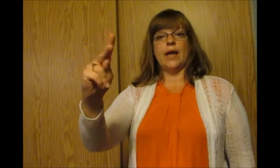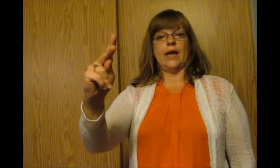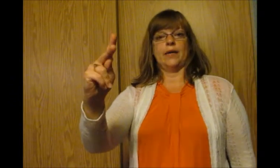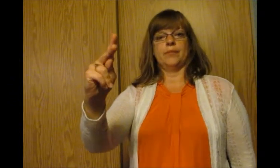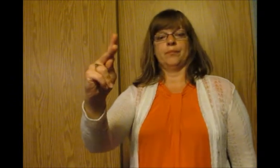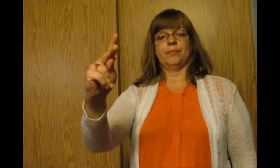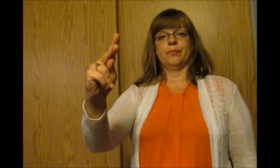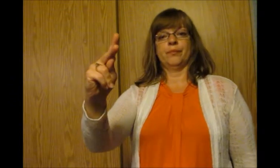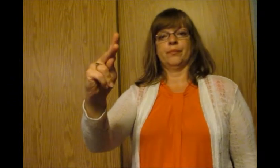Okay.